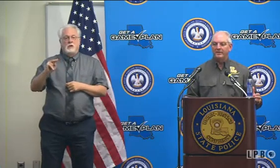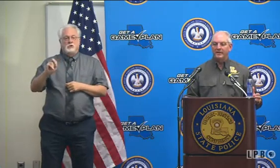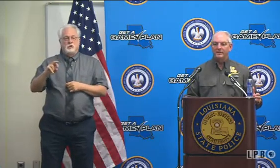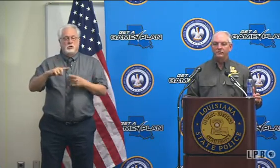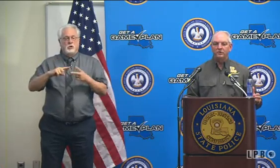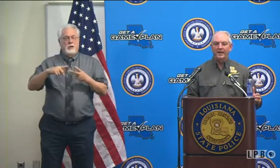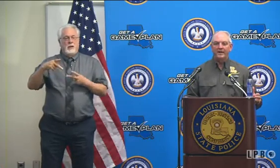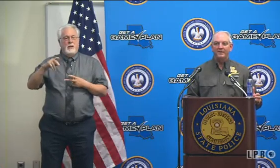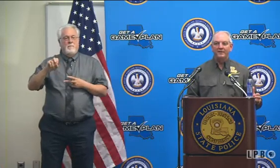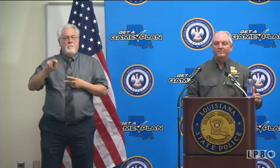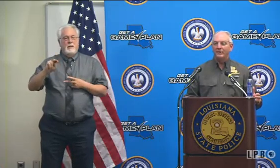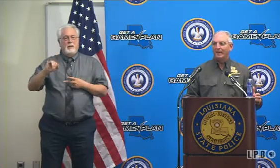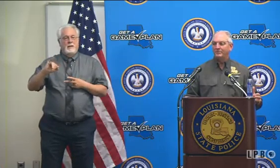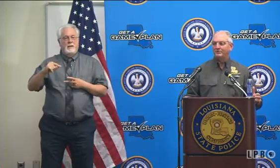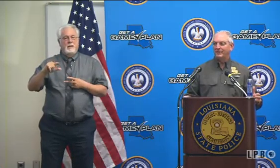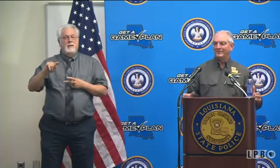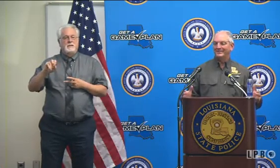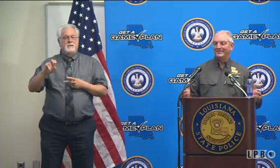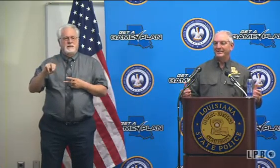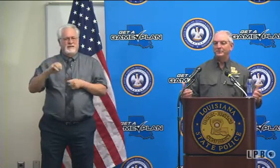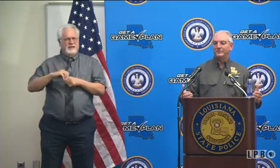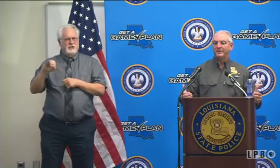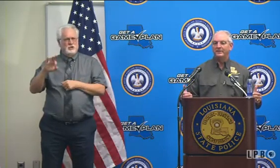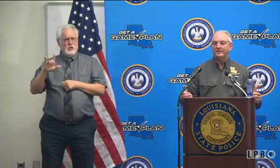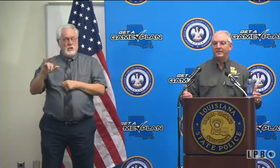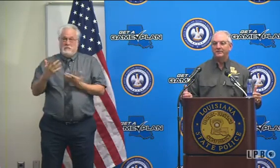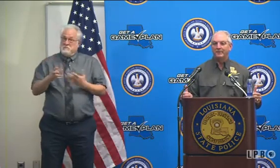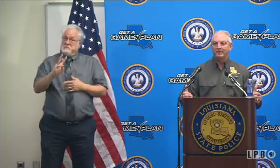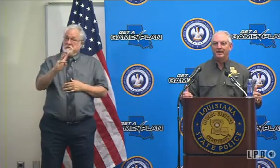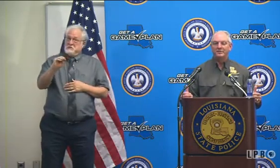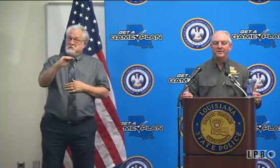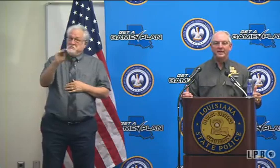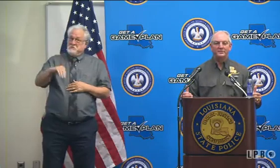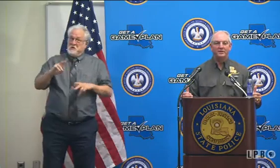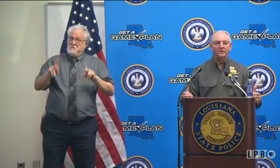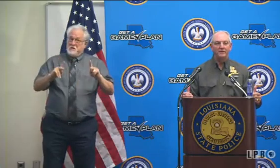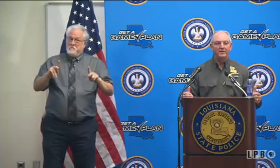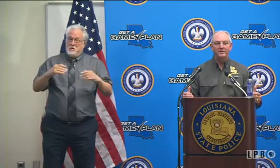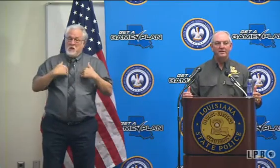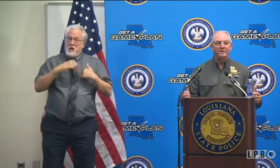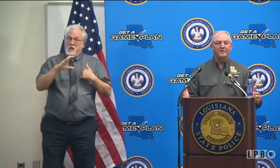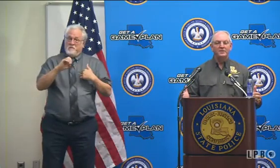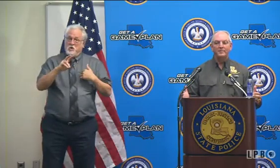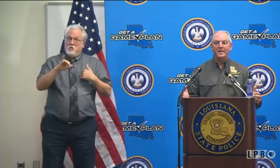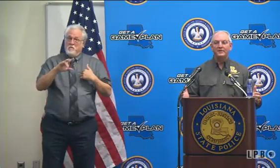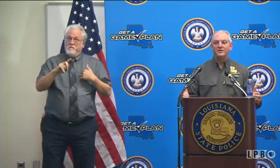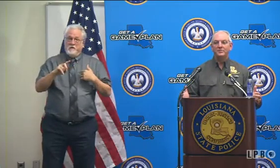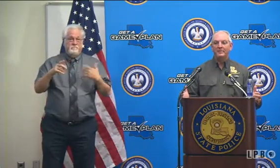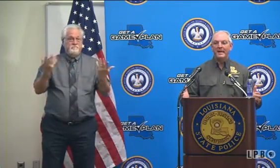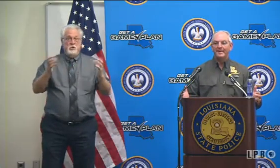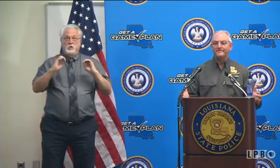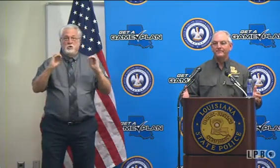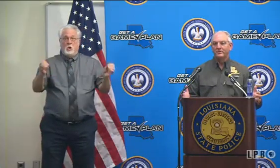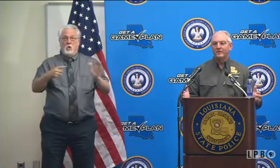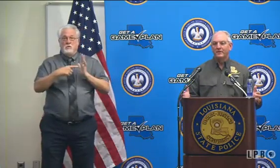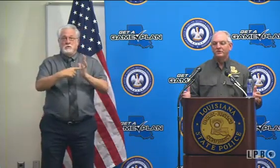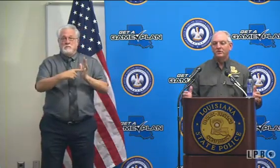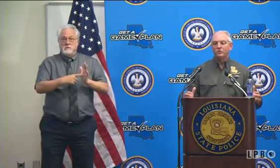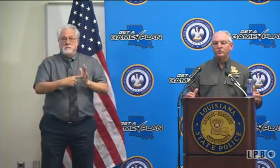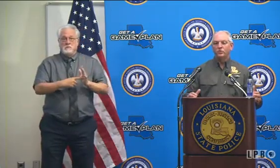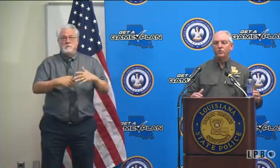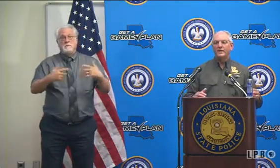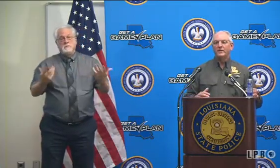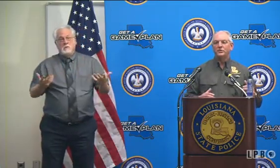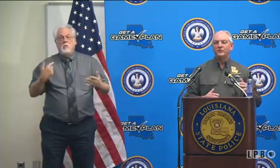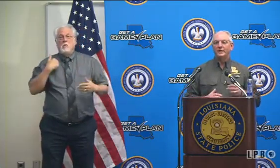Pennington at the end of July, perhaps as much as 60% of the state's population that has COVID is going to be asymptomatic.